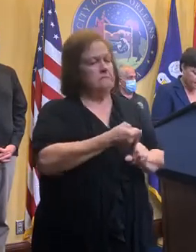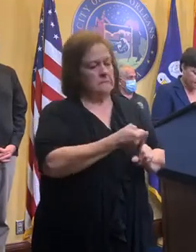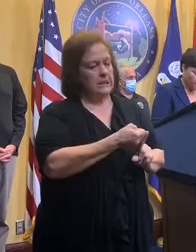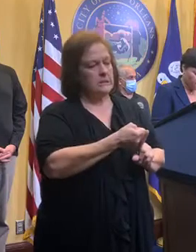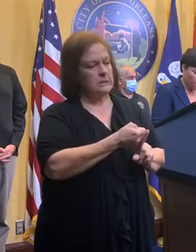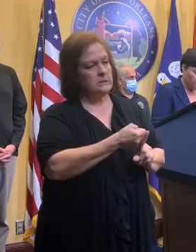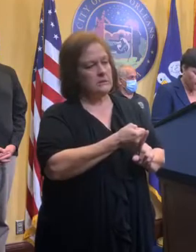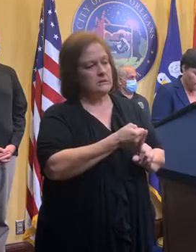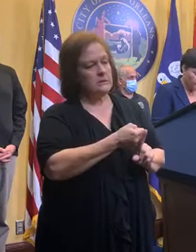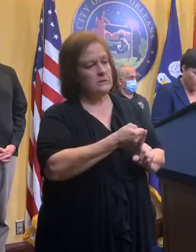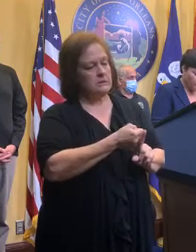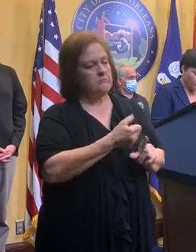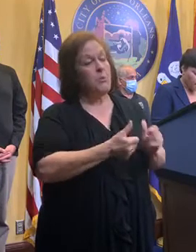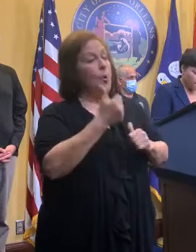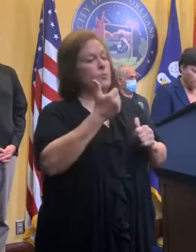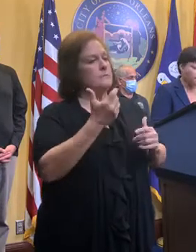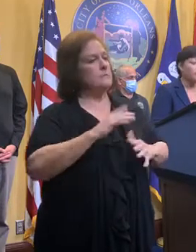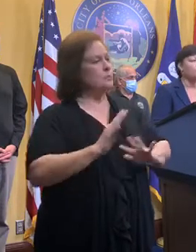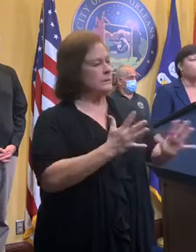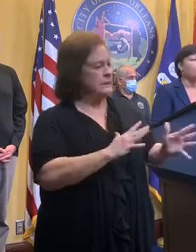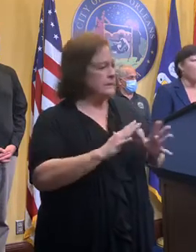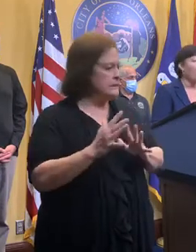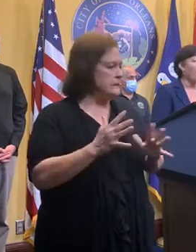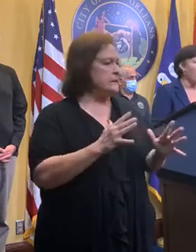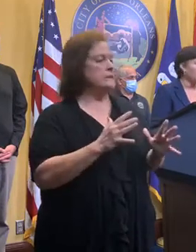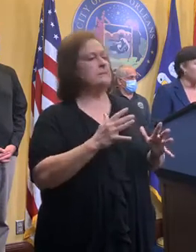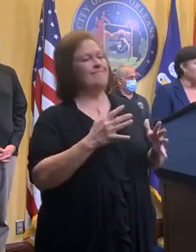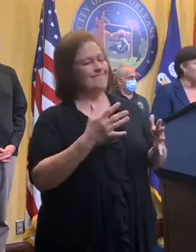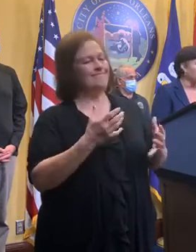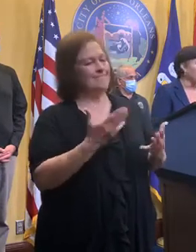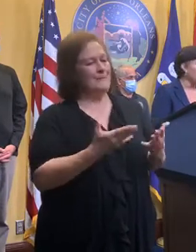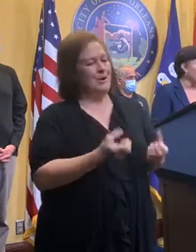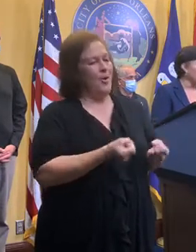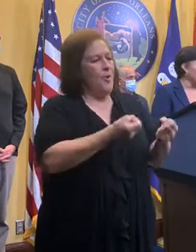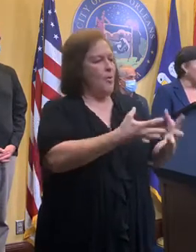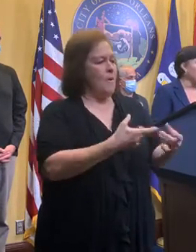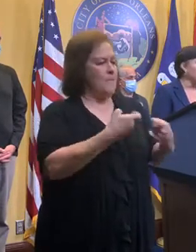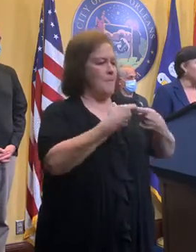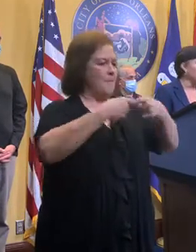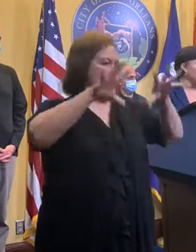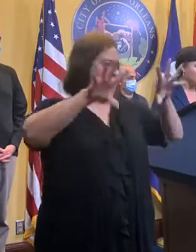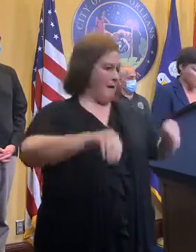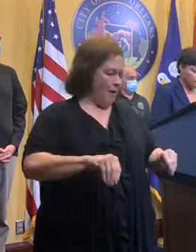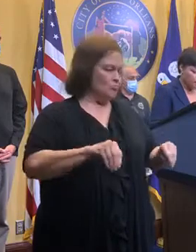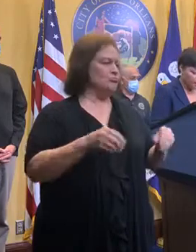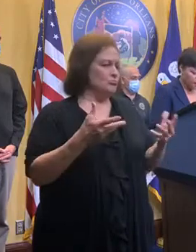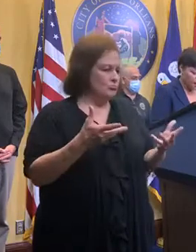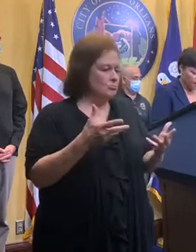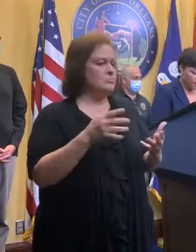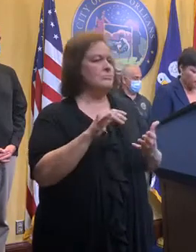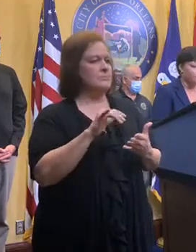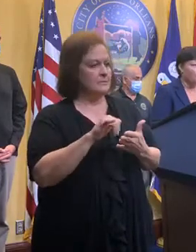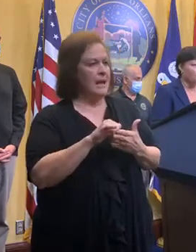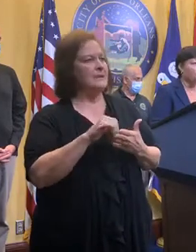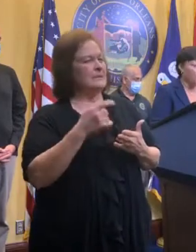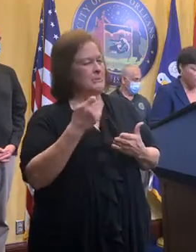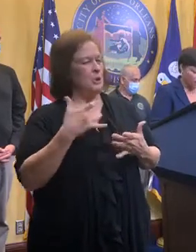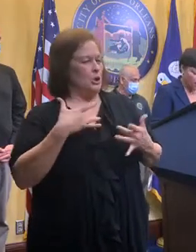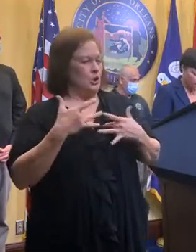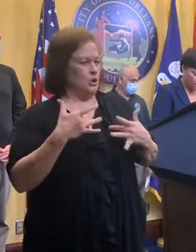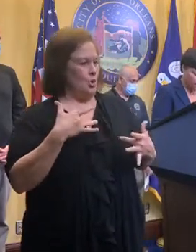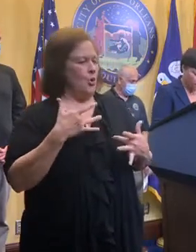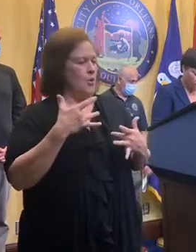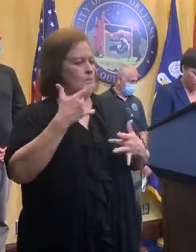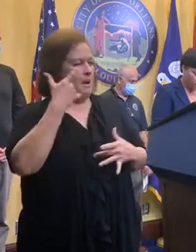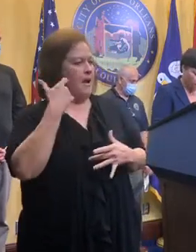that's again supposed to be wind, could lead to power outages. That's one thing that we really do get concerned about